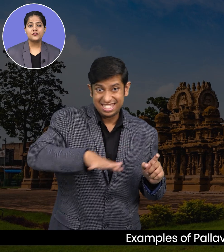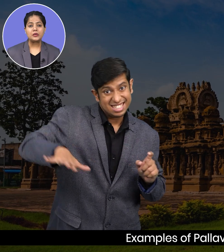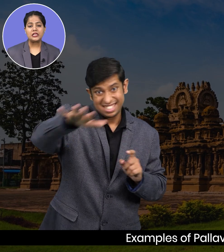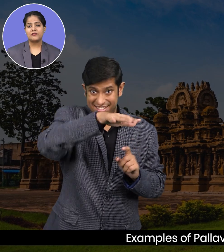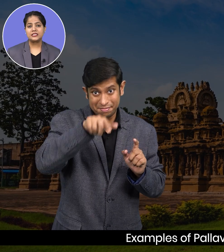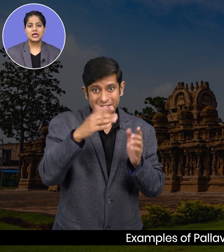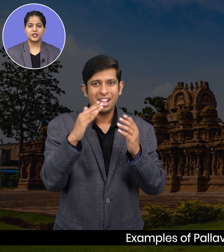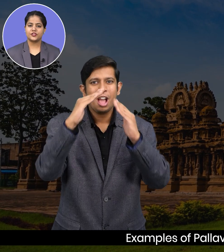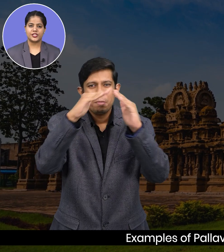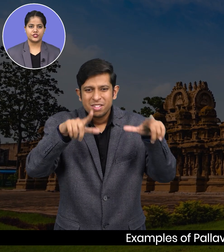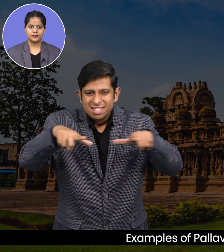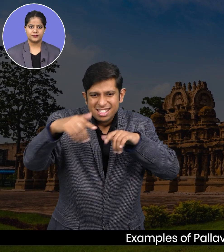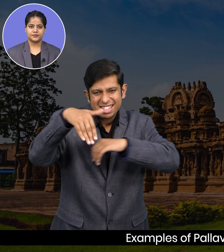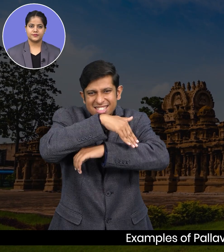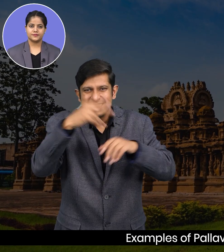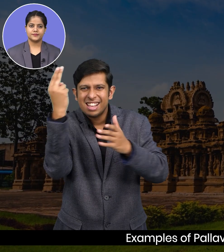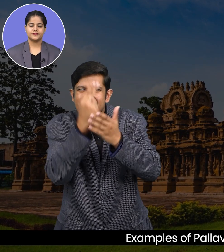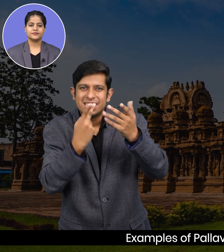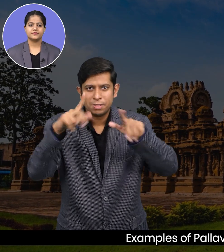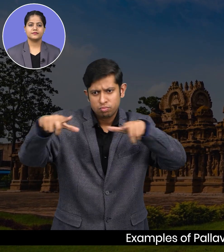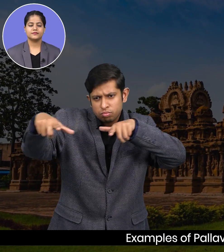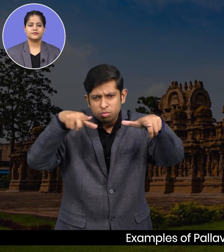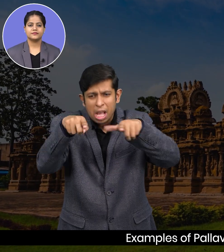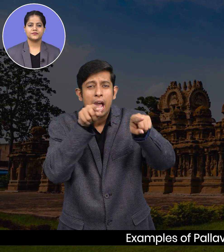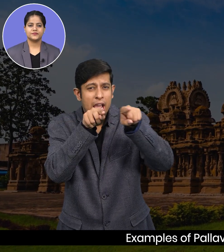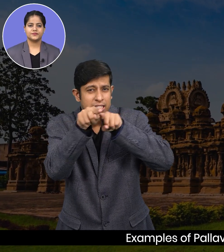Examples of Pallavas architecture: